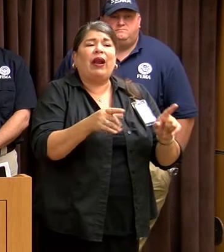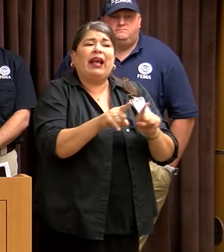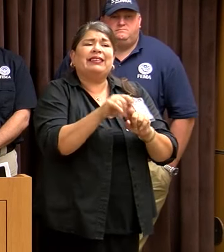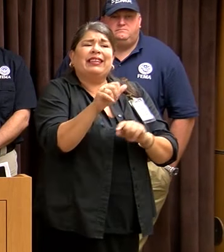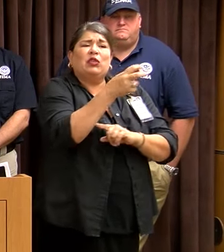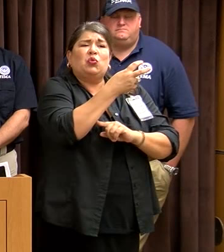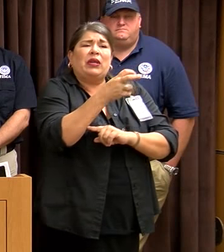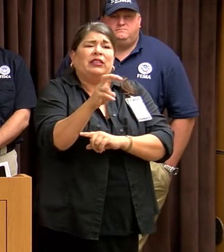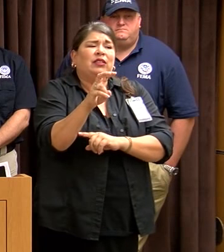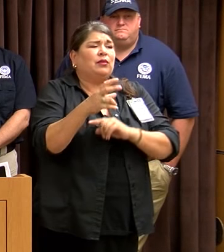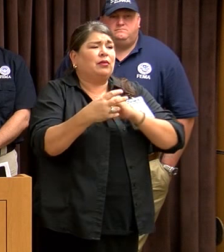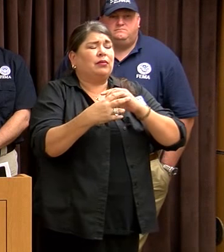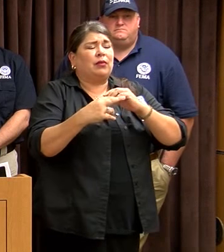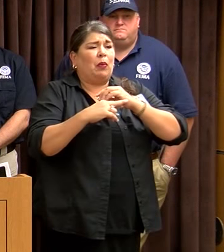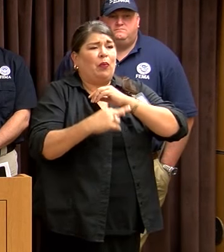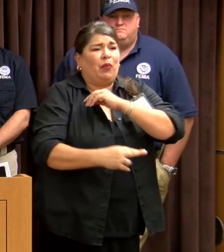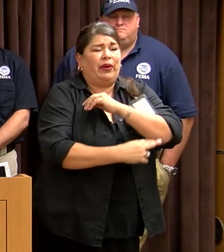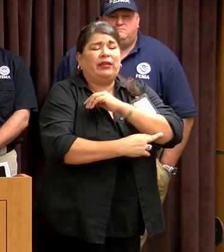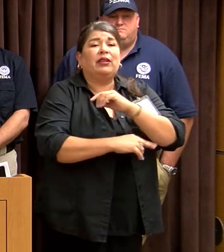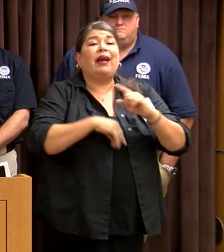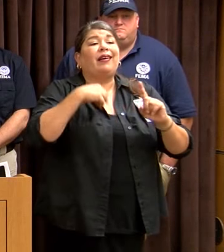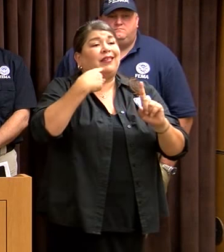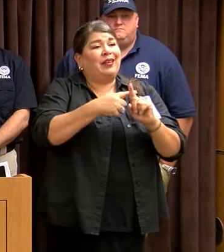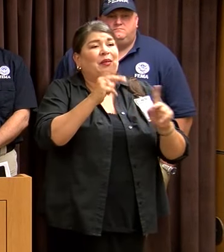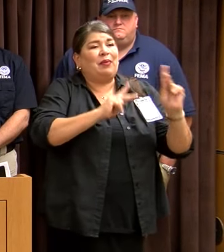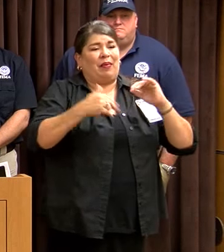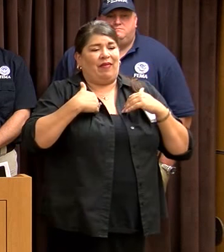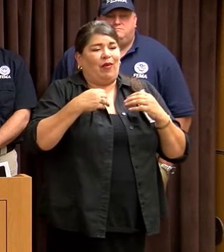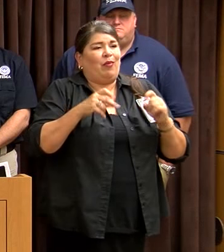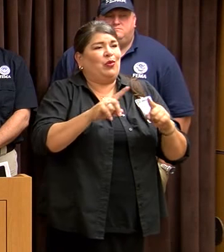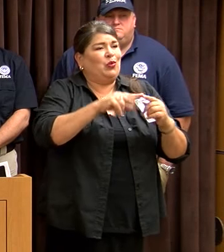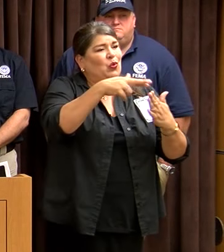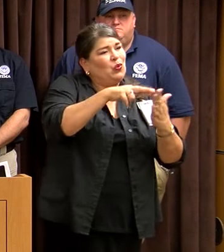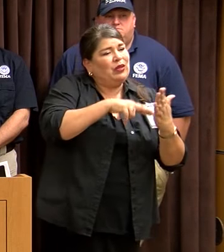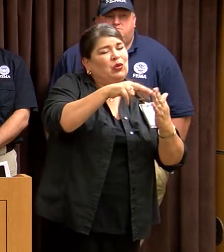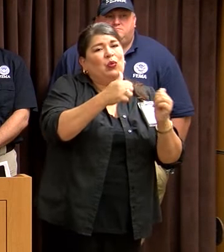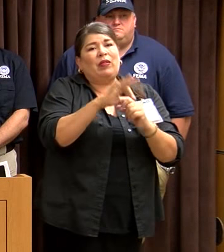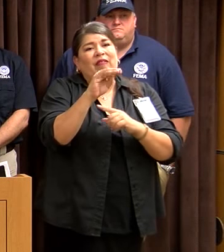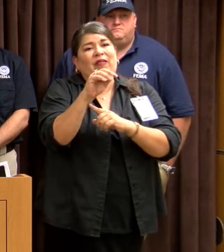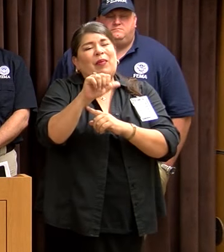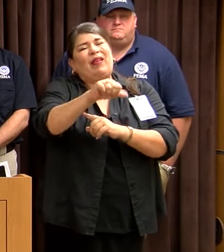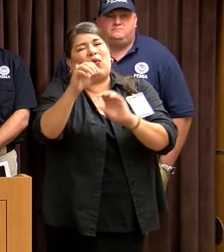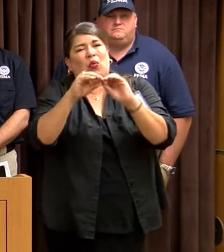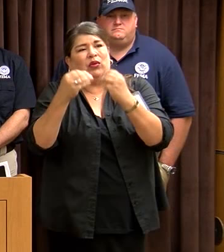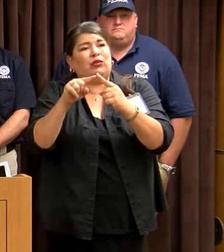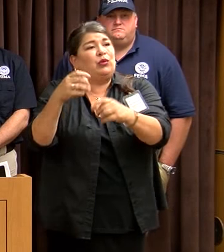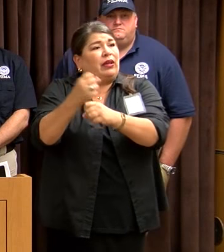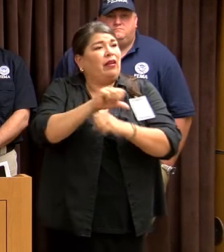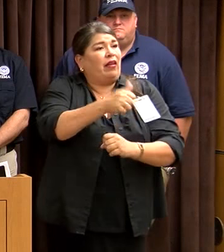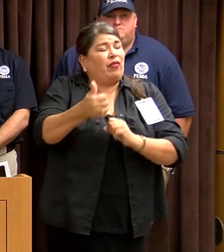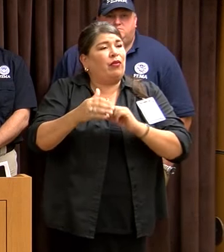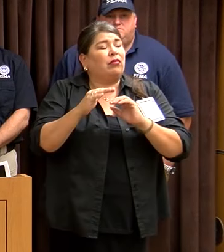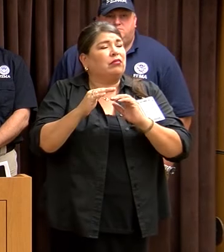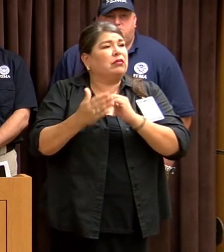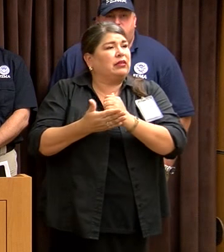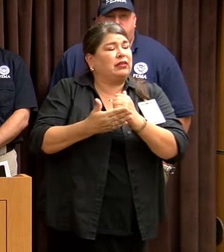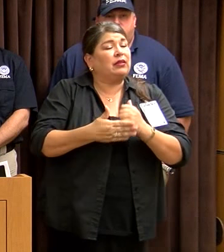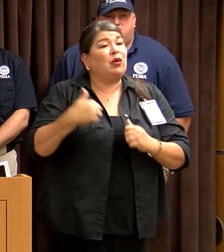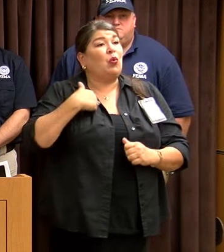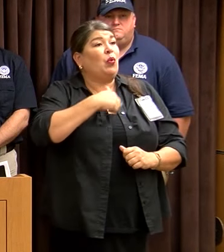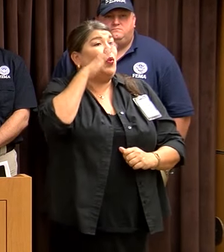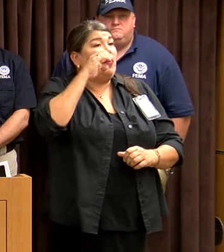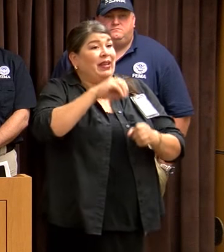bridge until FEMA or other agencies, folks have registered with them and they can obtain other assistance. But we will be in your community because we are your